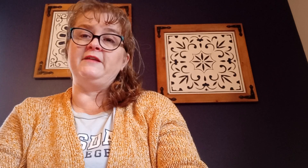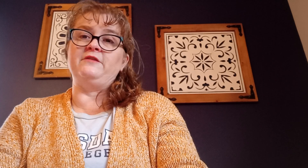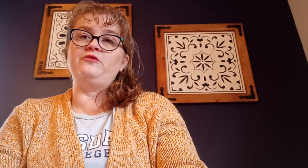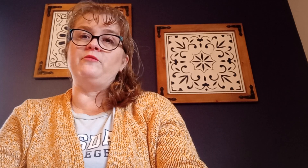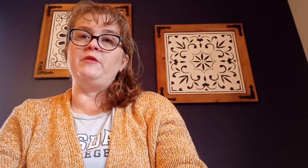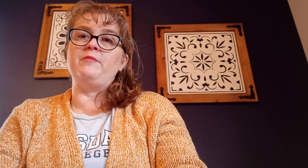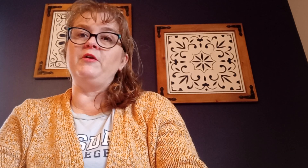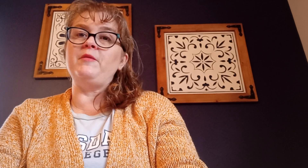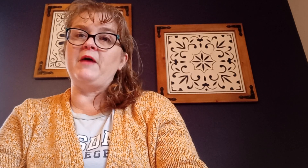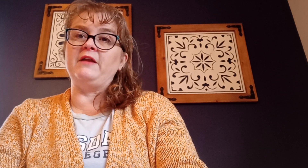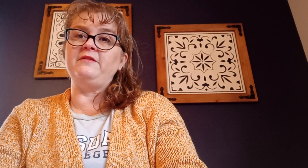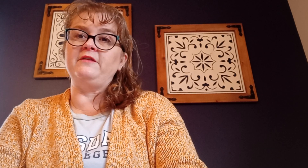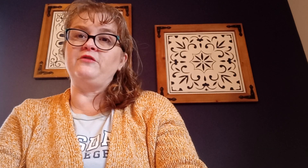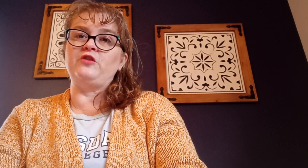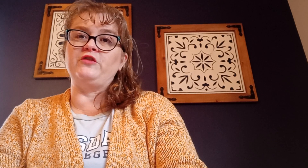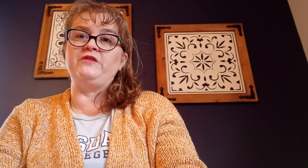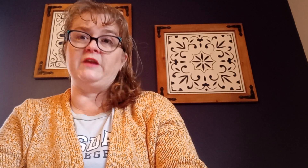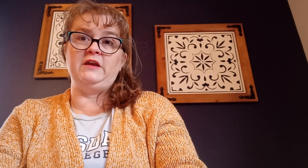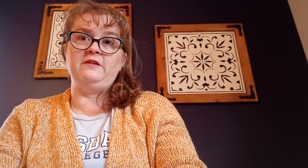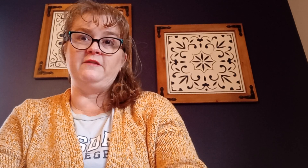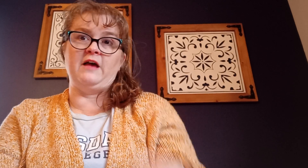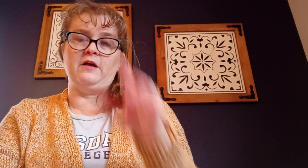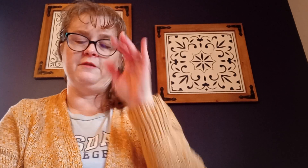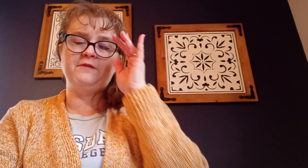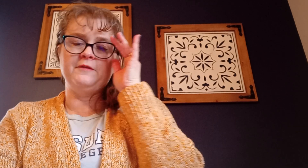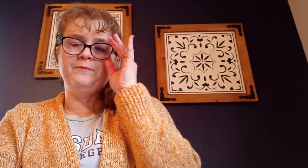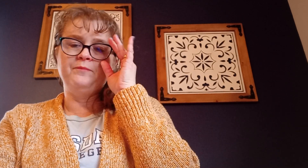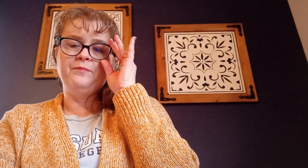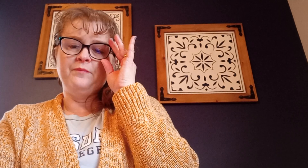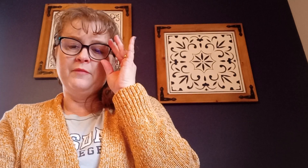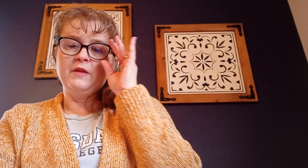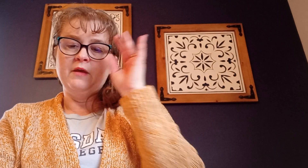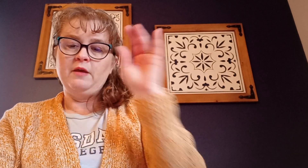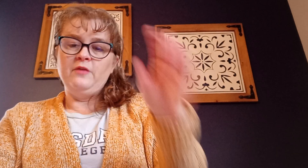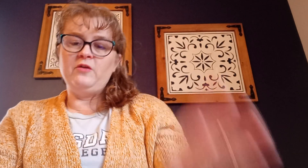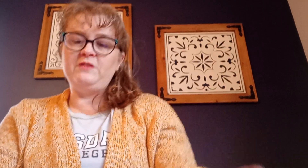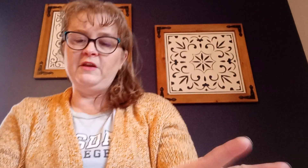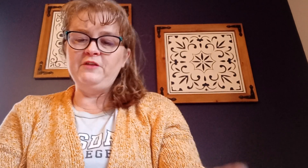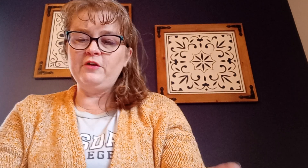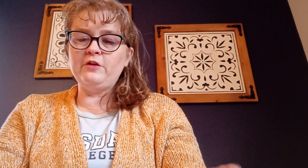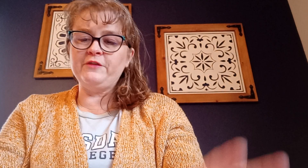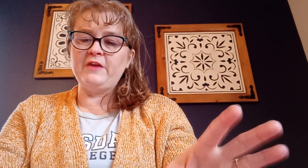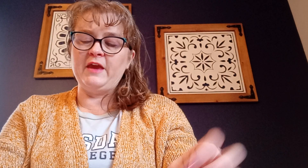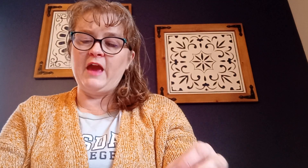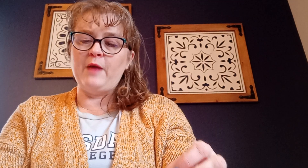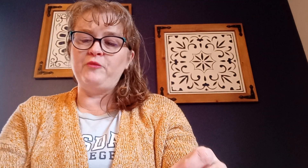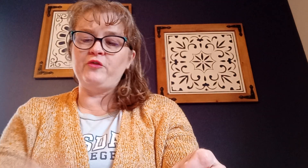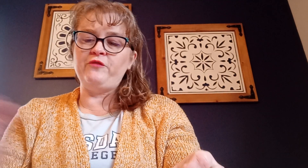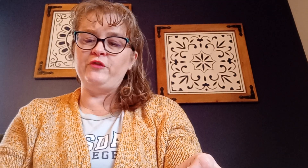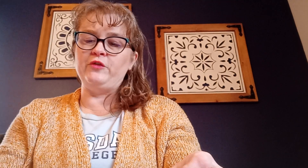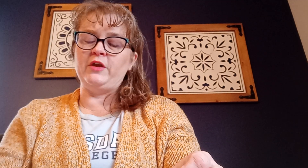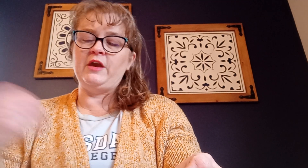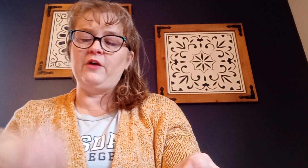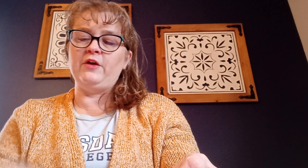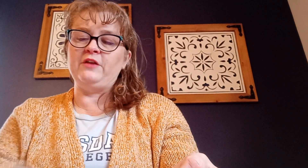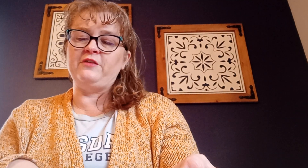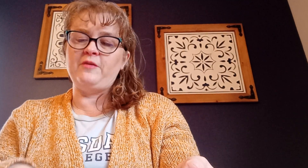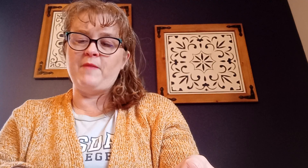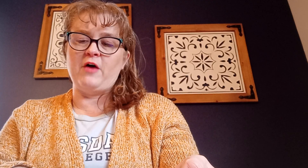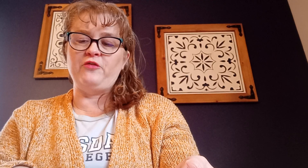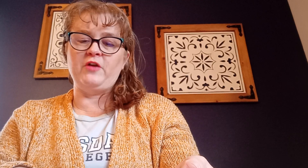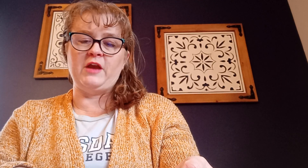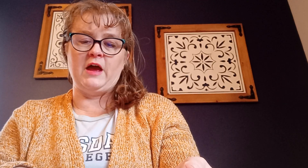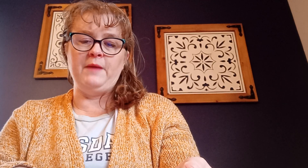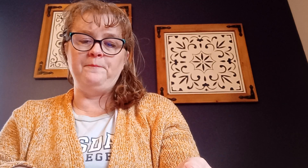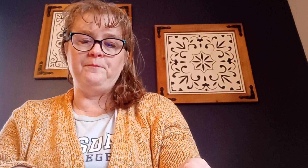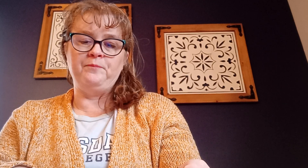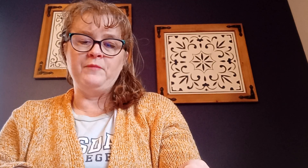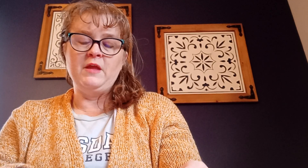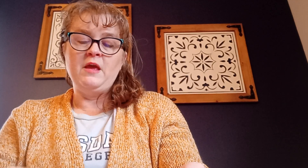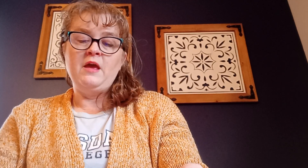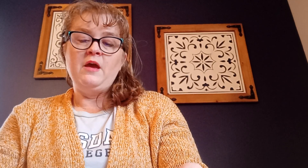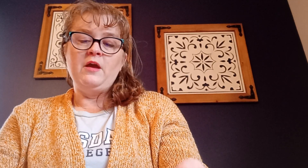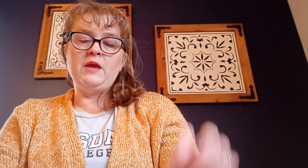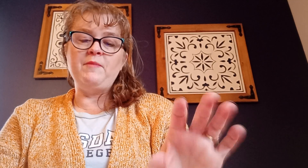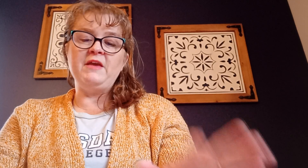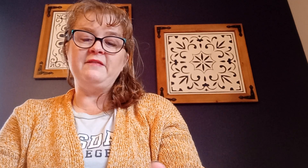nematocysts. Remember, nematocysts are stinging cells. The tentacles can capture food and carry it to the mouth or gut. It can be a